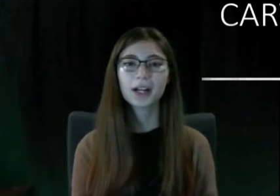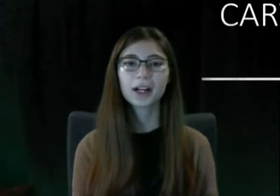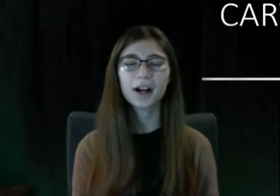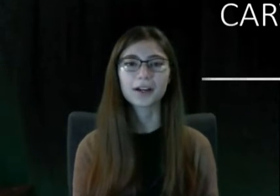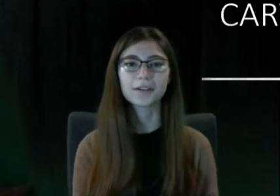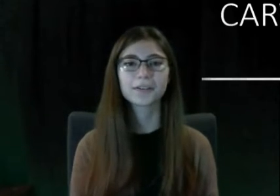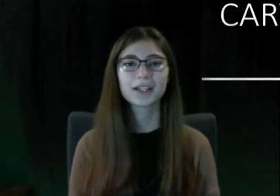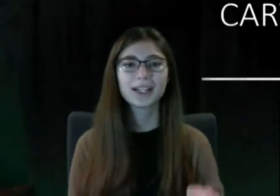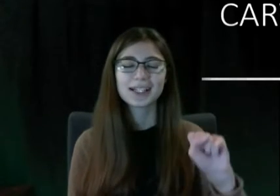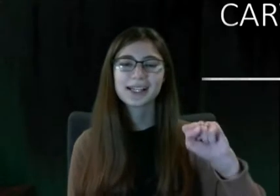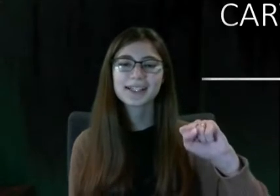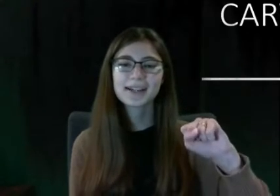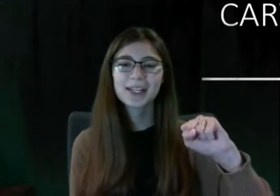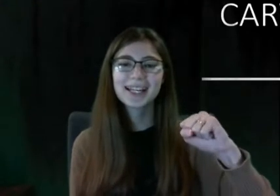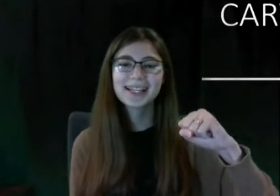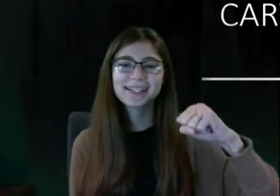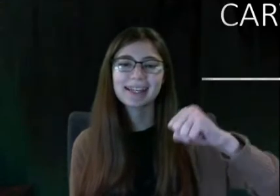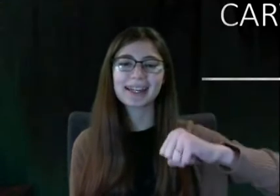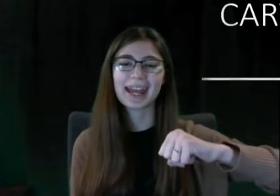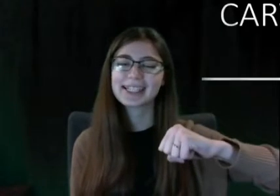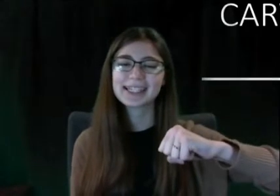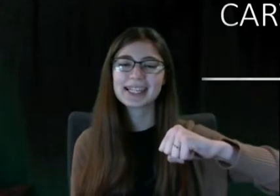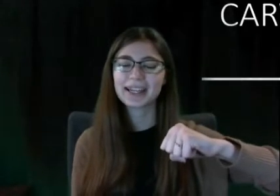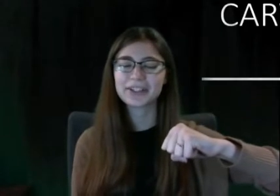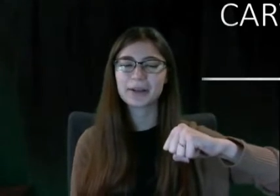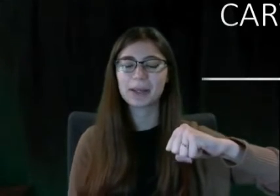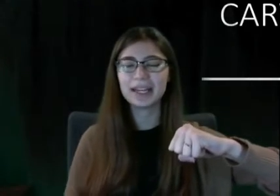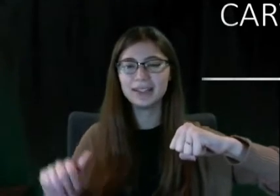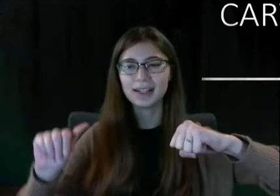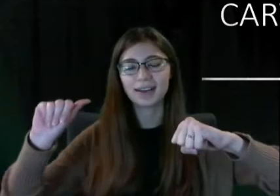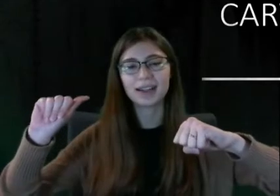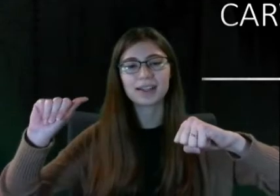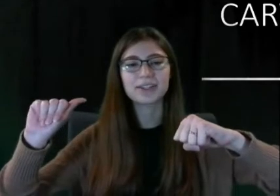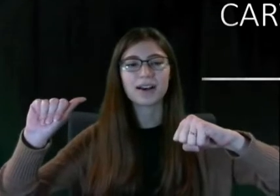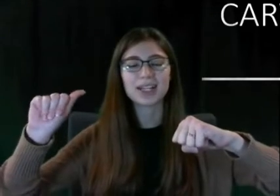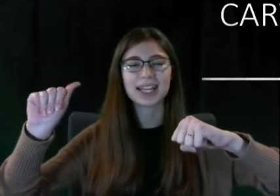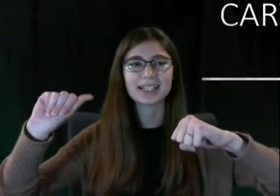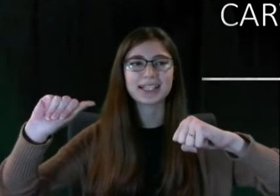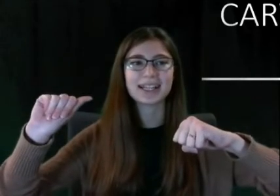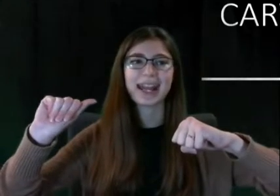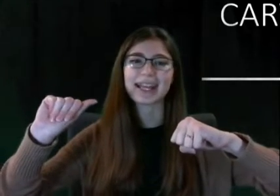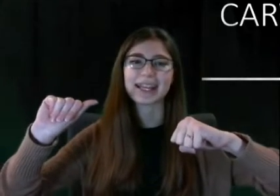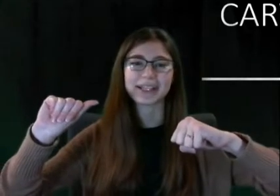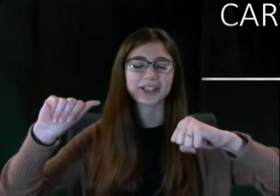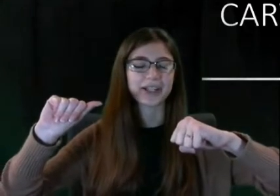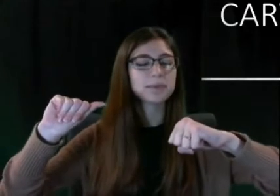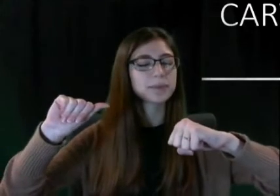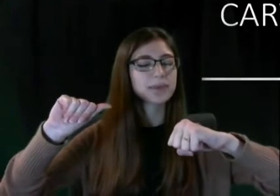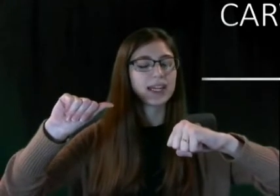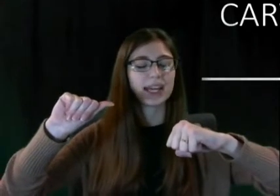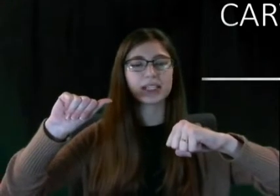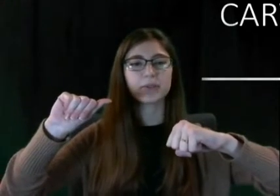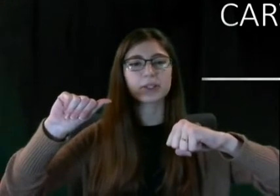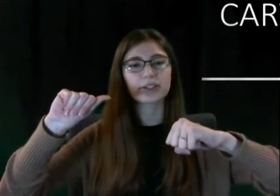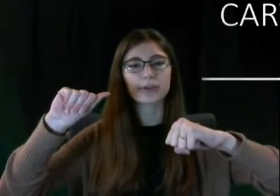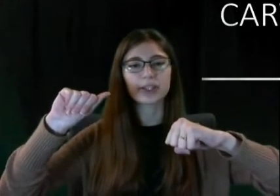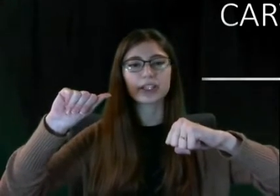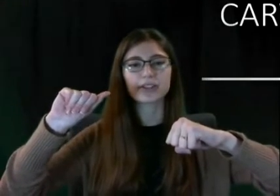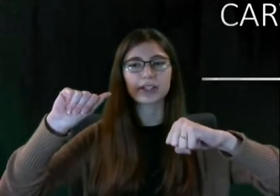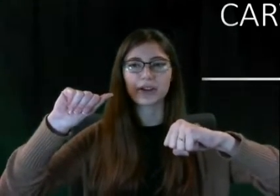Carve. Non-dominant hand in an S hand shape again, and your dominant hand in an A hand shape. And you are just going to use your thumb